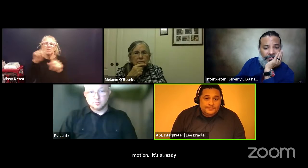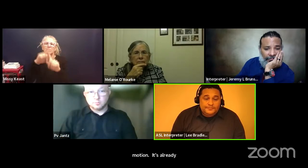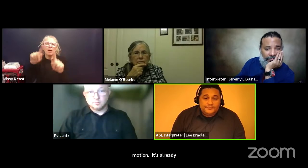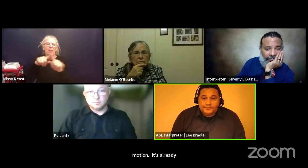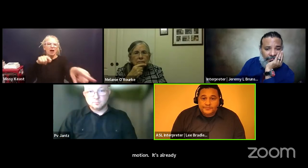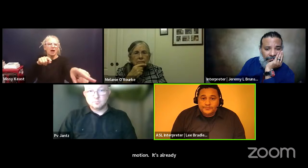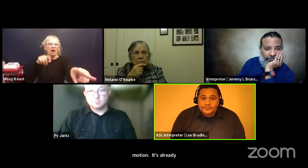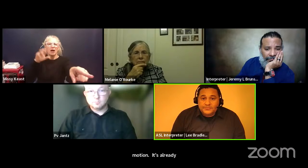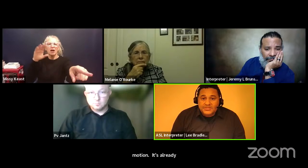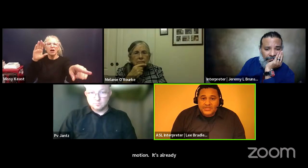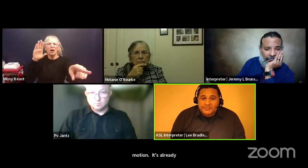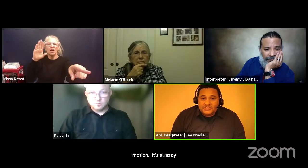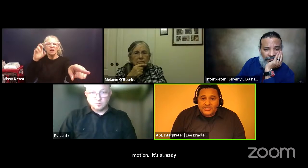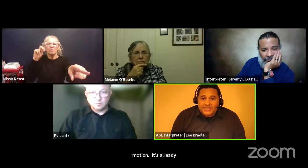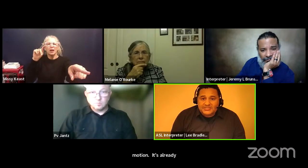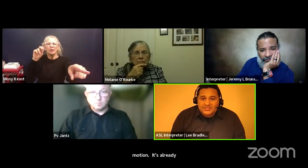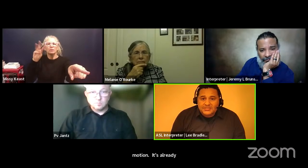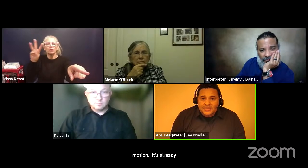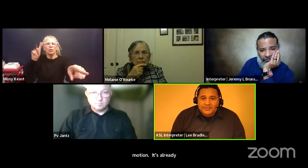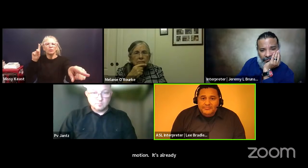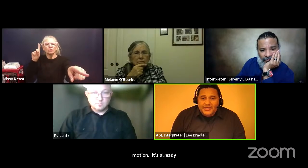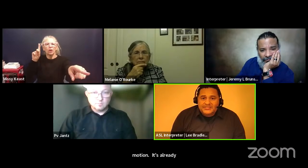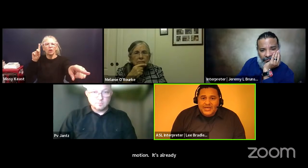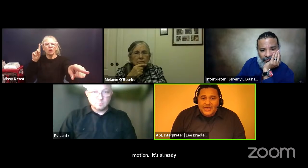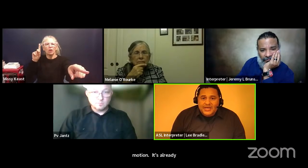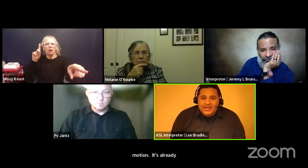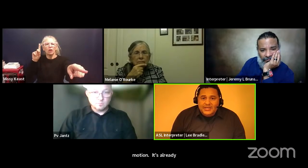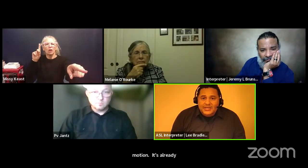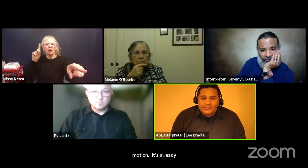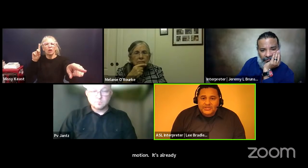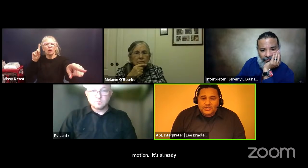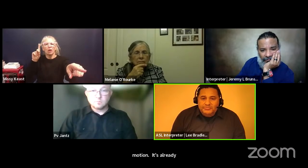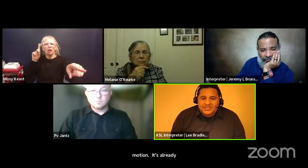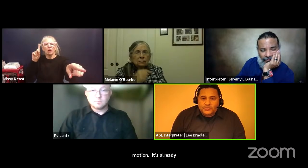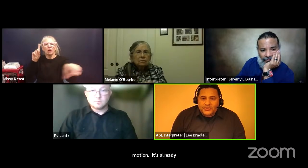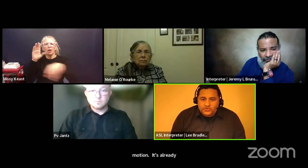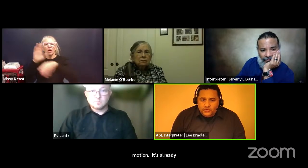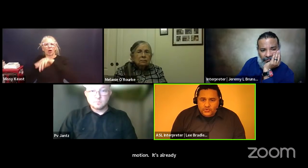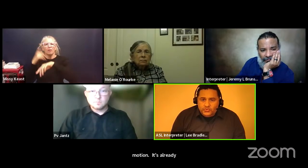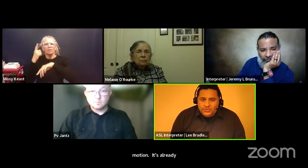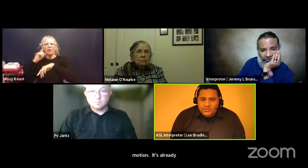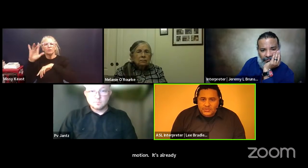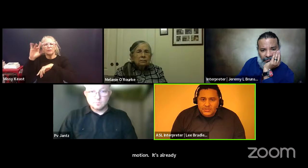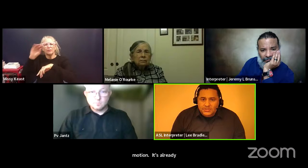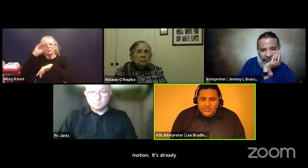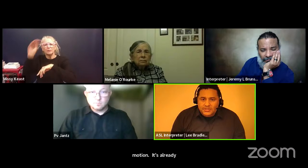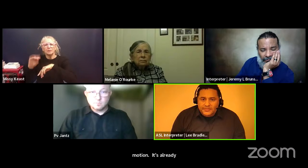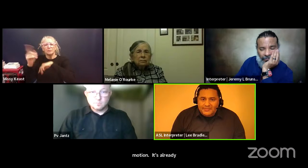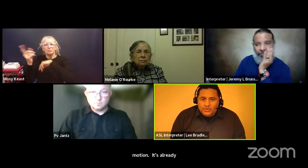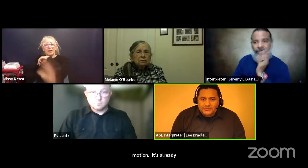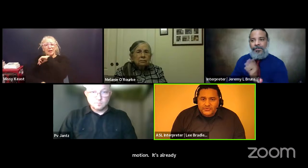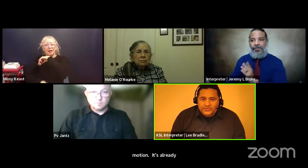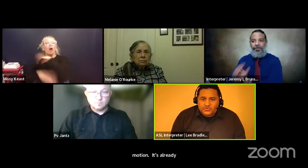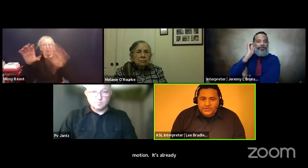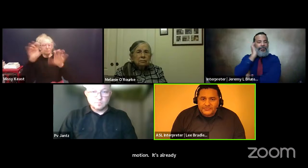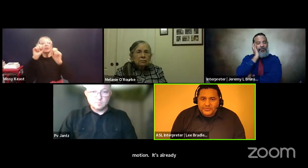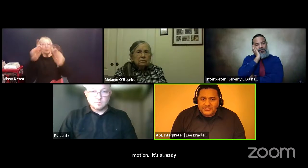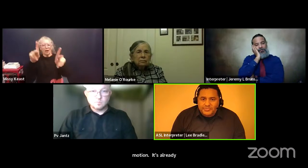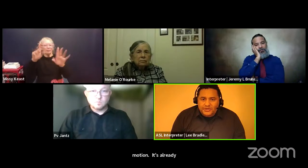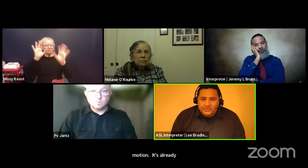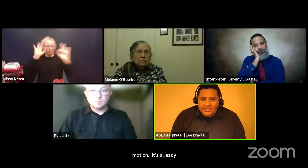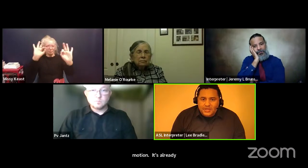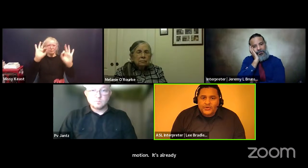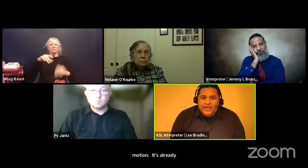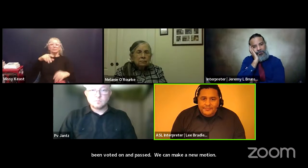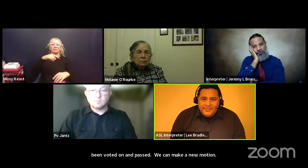motion, Commissioner Keast, but Commissioner Benton withdrew that motion for the